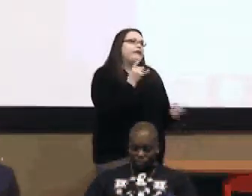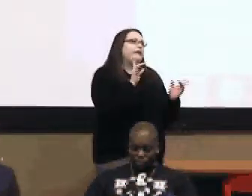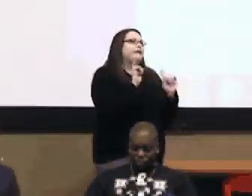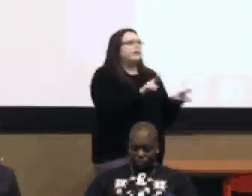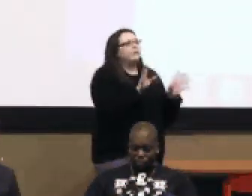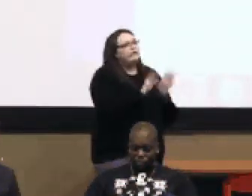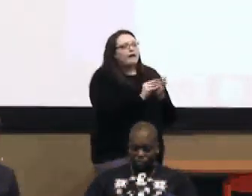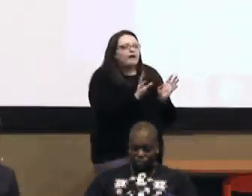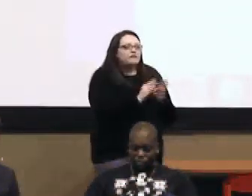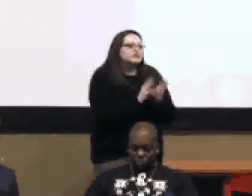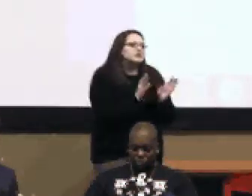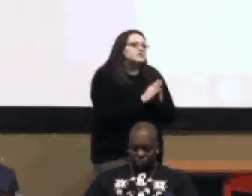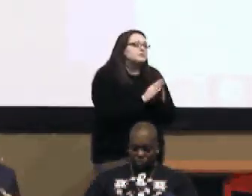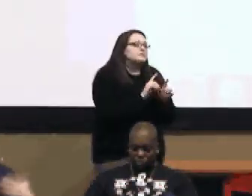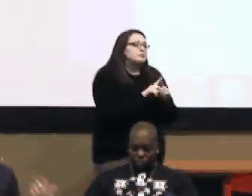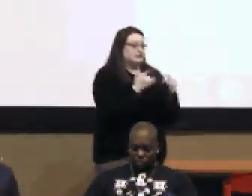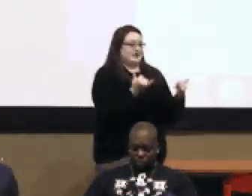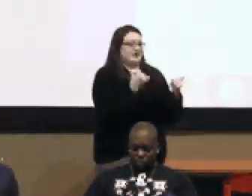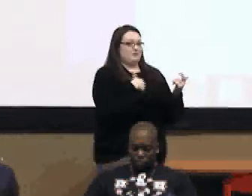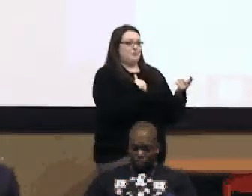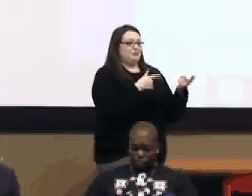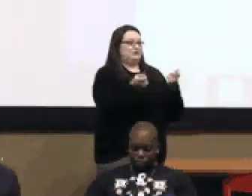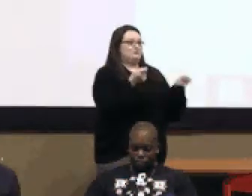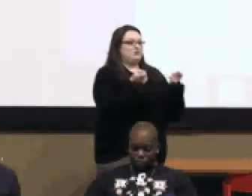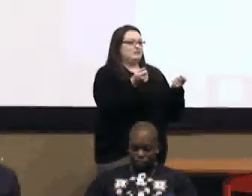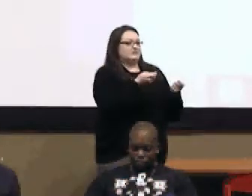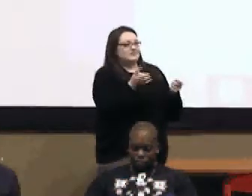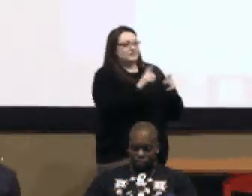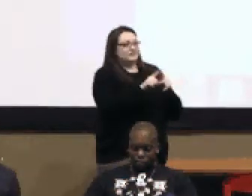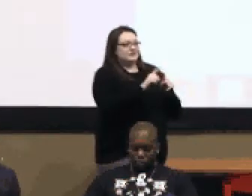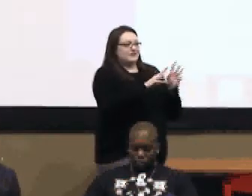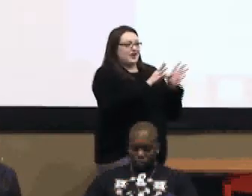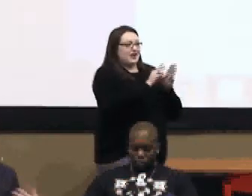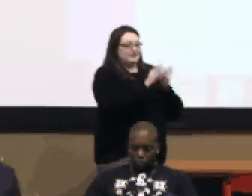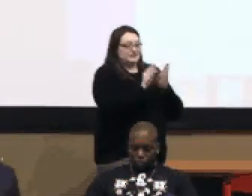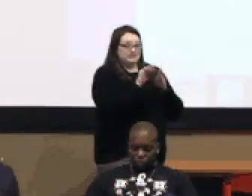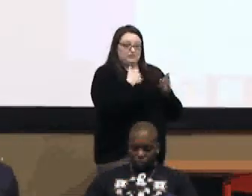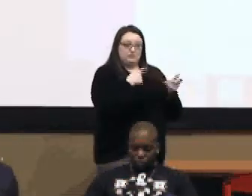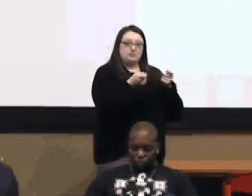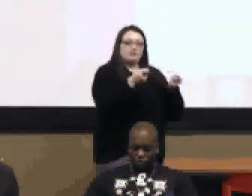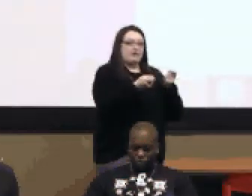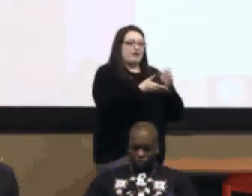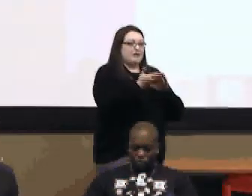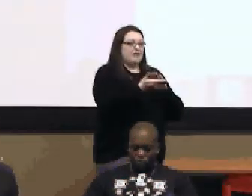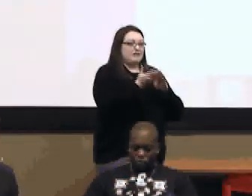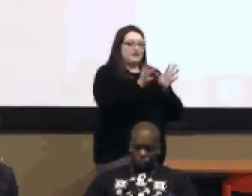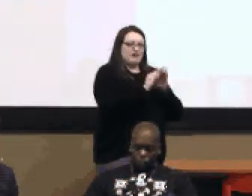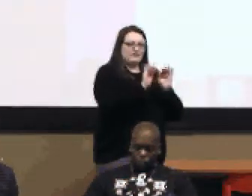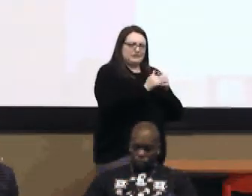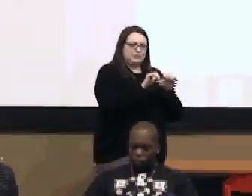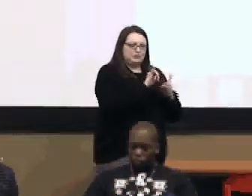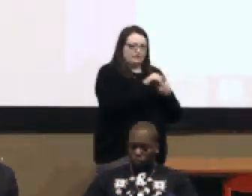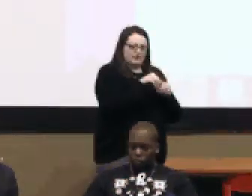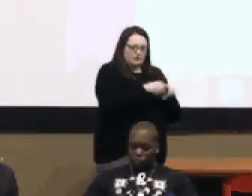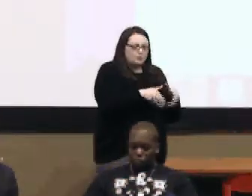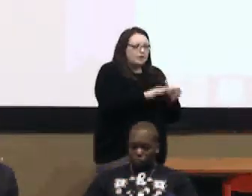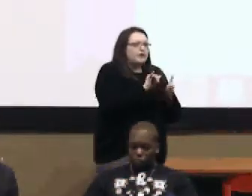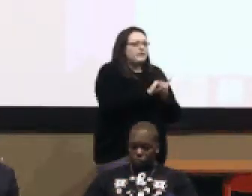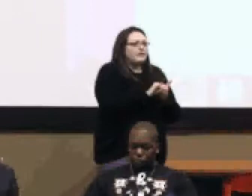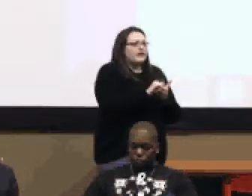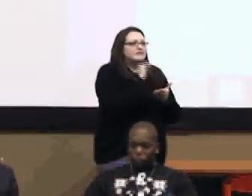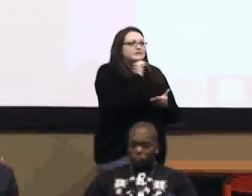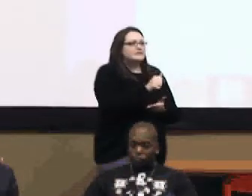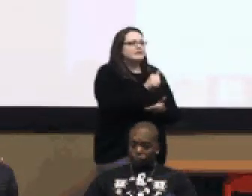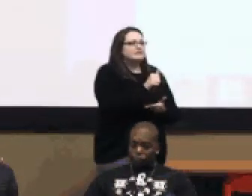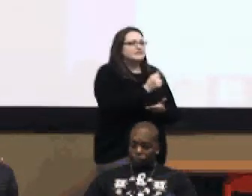going to conferences, and then now we run like a handful of them. And I said, well, if we're going to run a conference, how would we do it in a way that